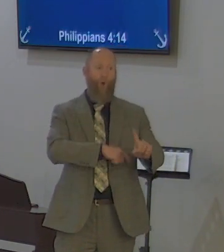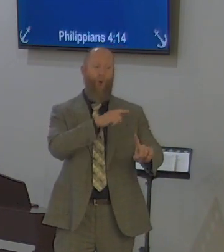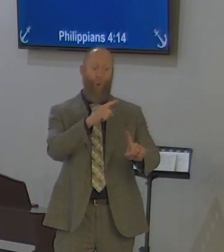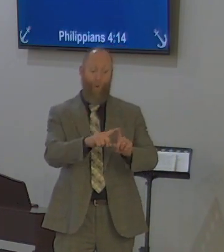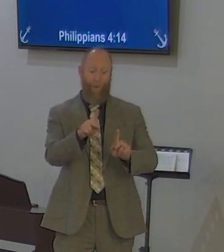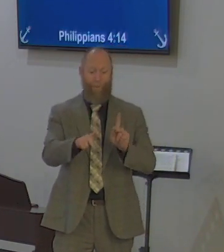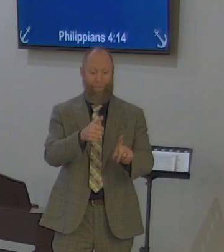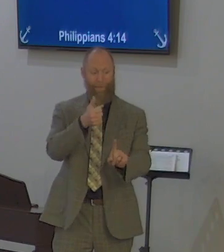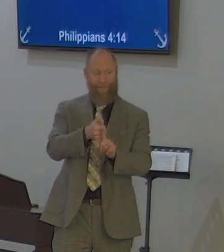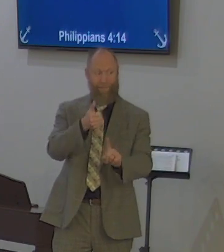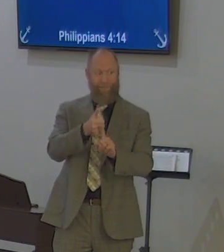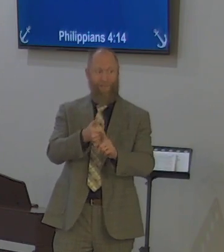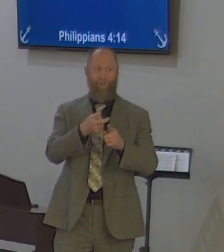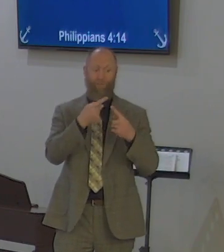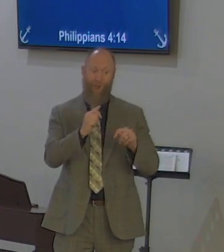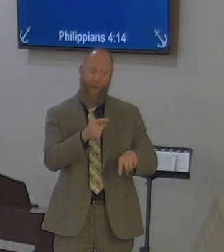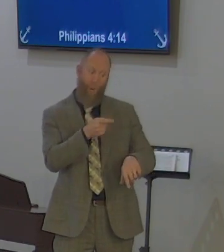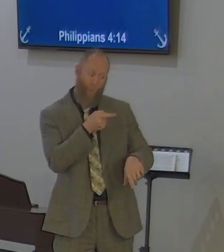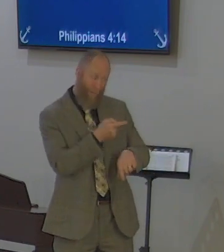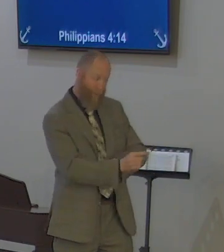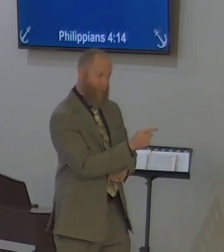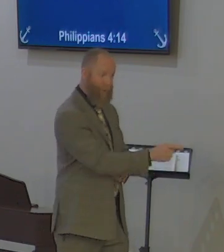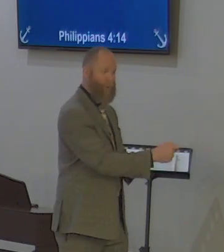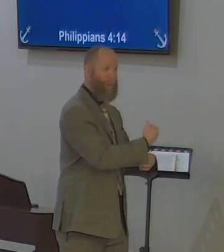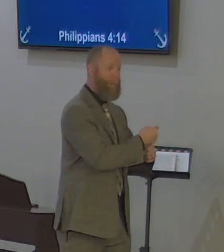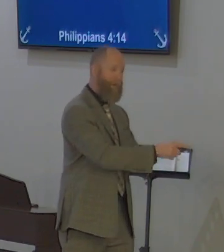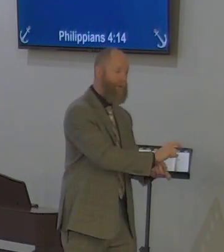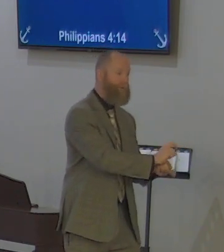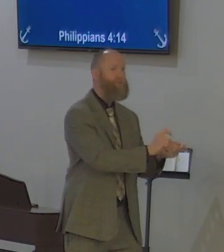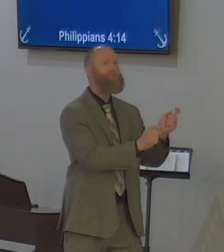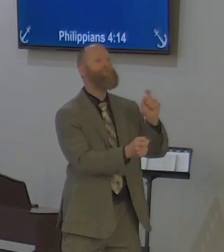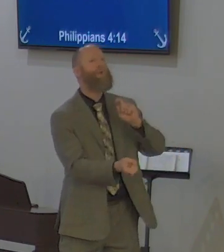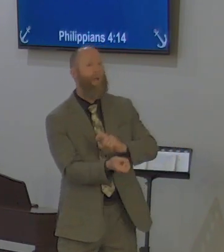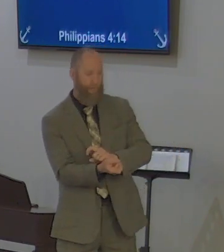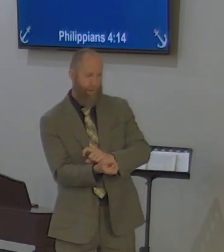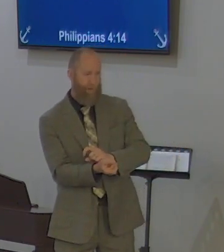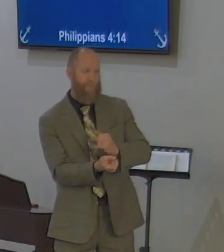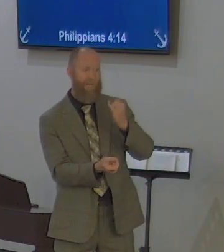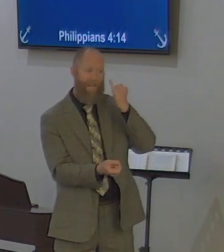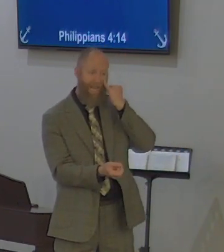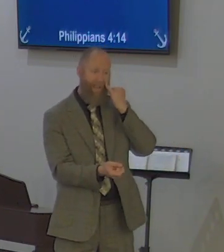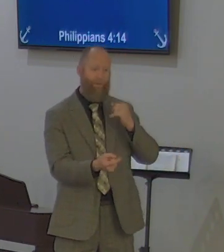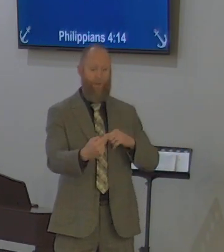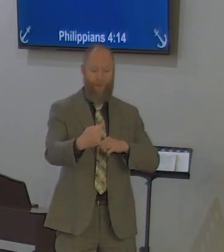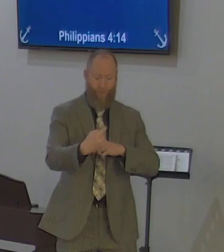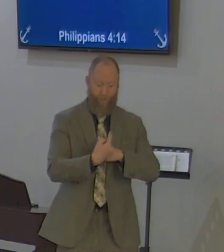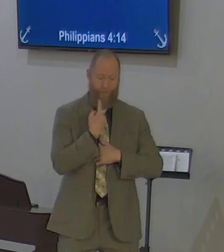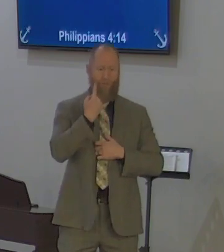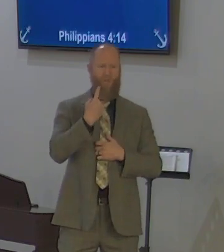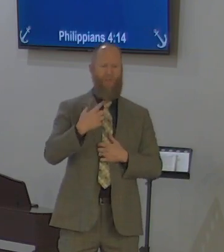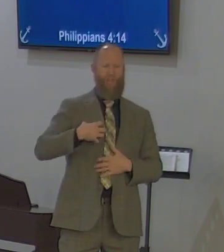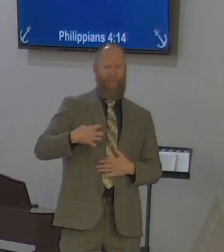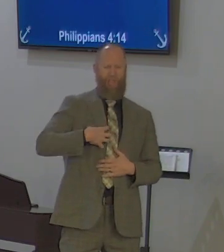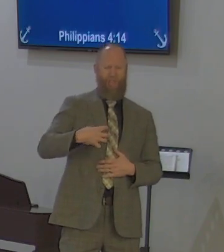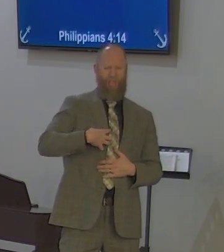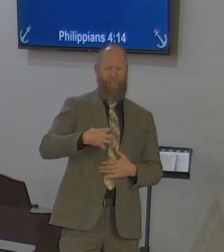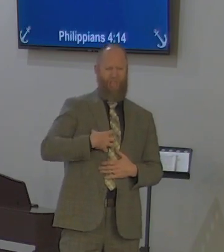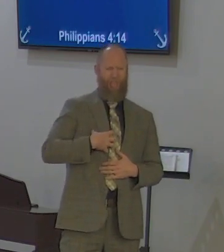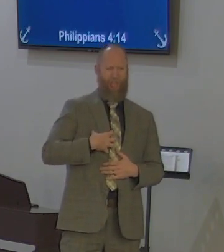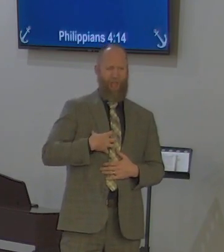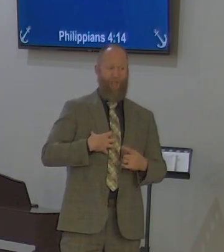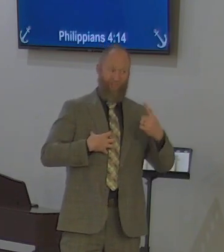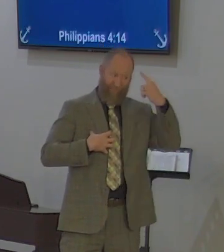God. And if that's when you get out of sorts with them, begin to grumble and complain, can I just tell you who you're really grumbling and complaining